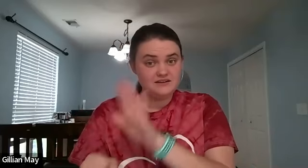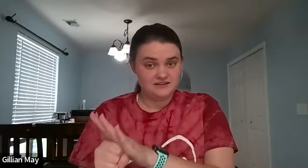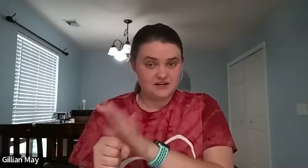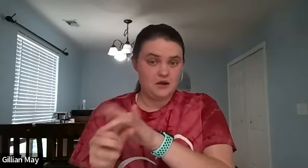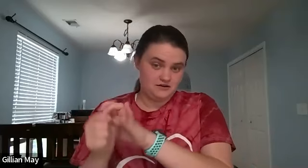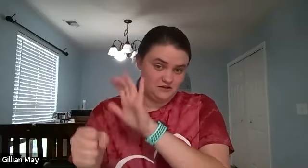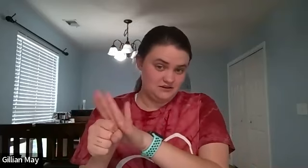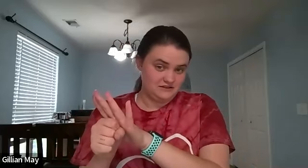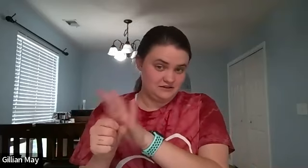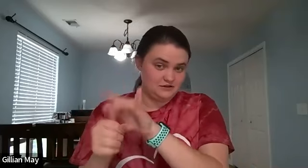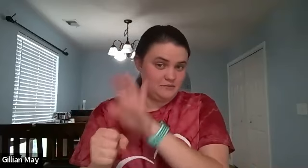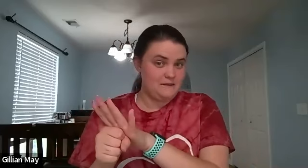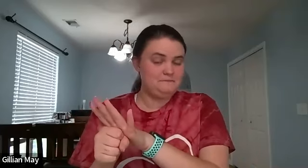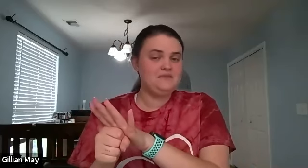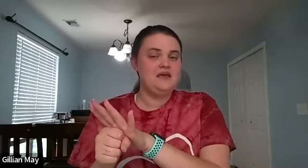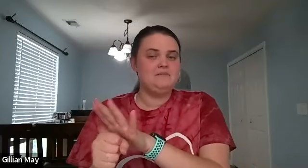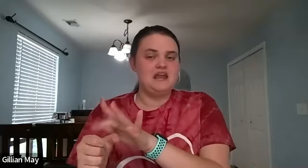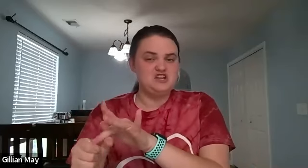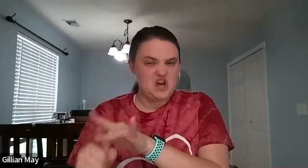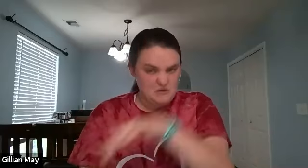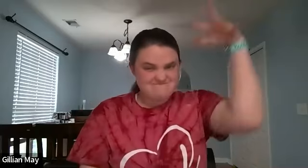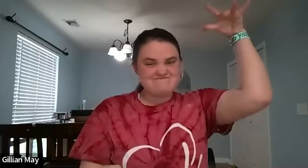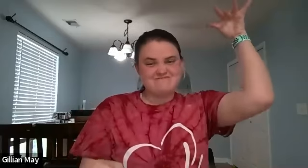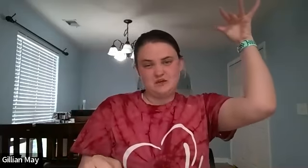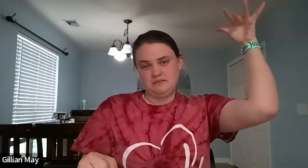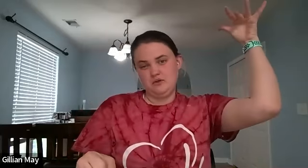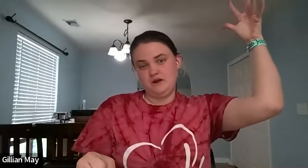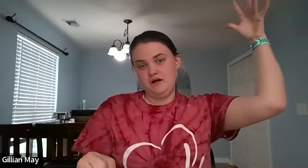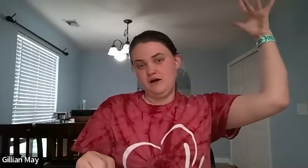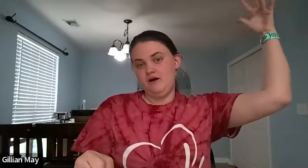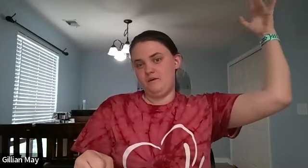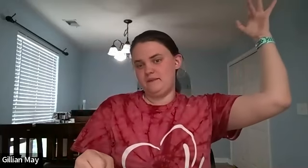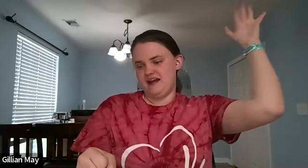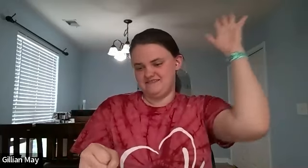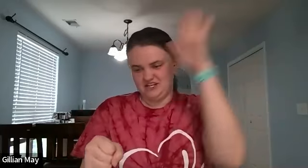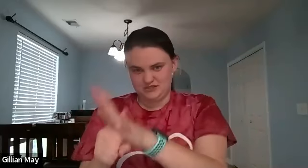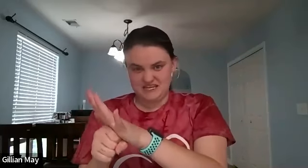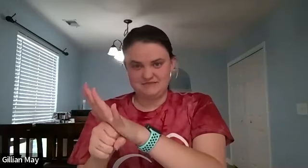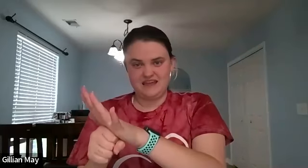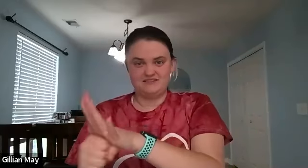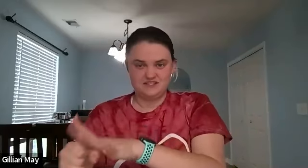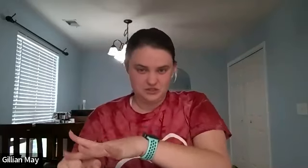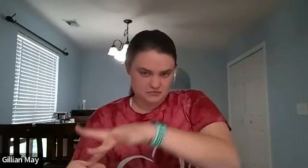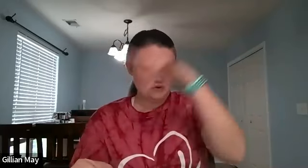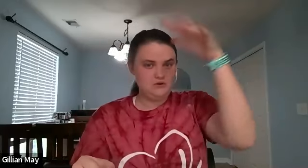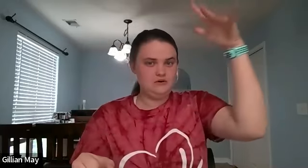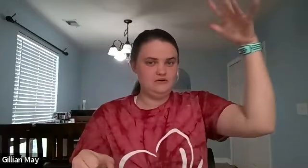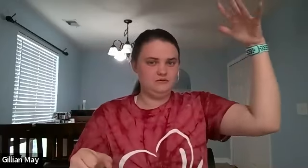you know, our soda pop. But now you like pull it all the way back and then you slam down. So you pull, wiggle